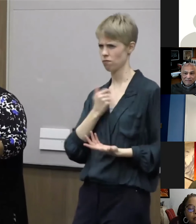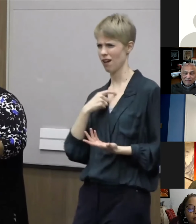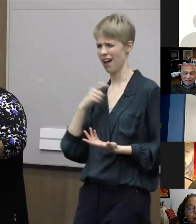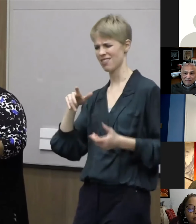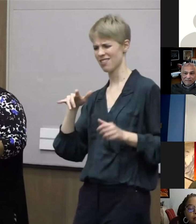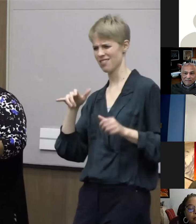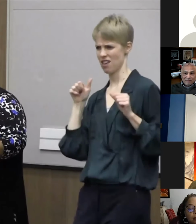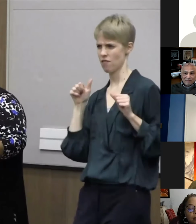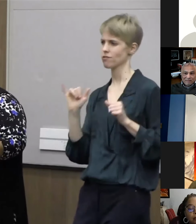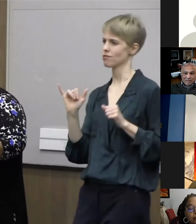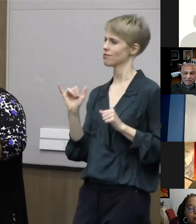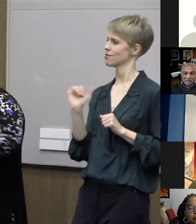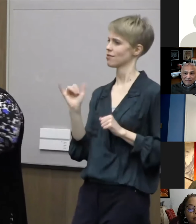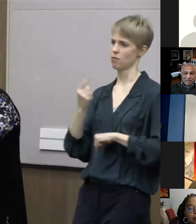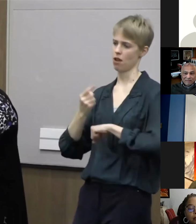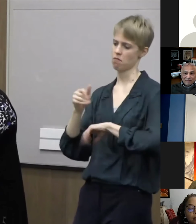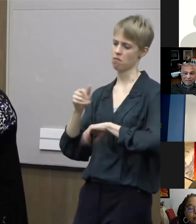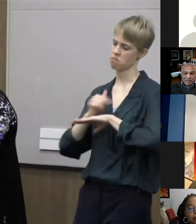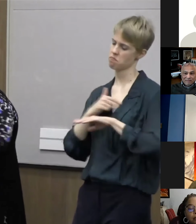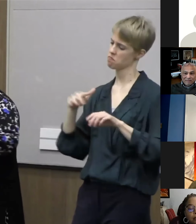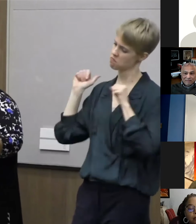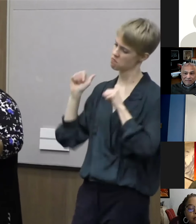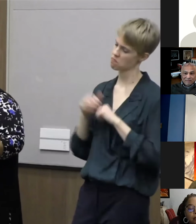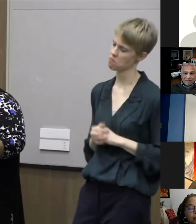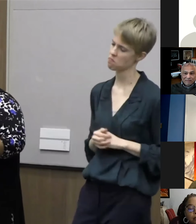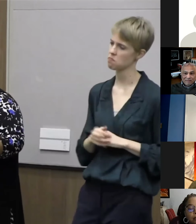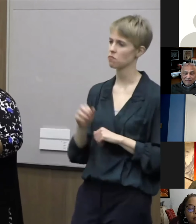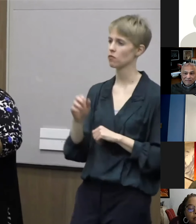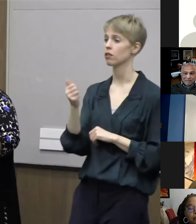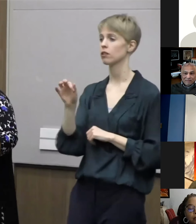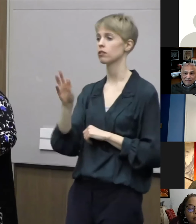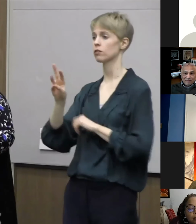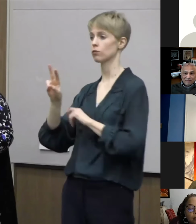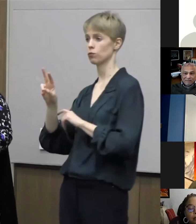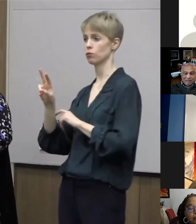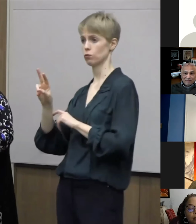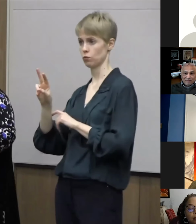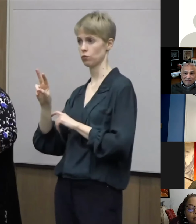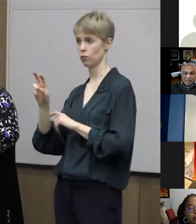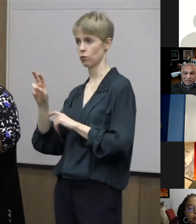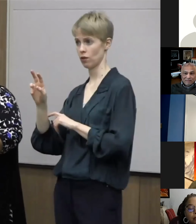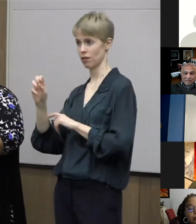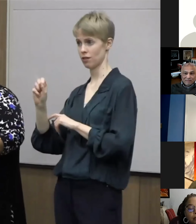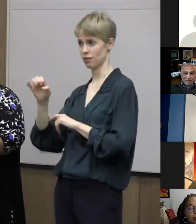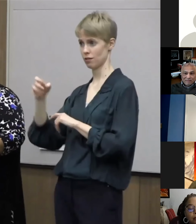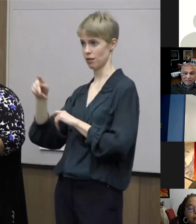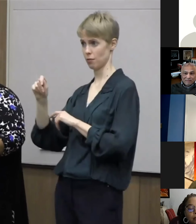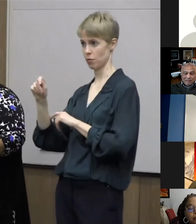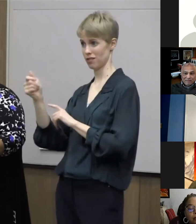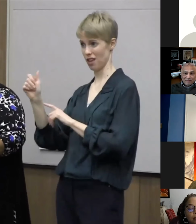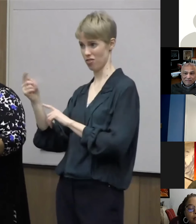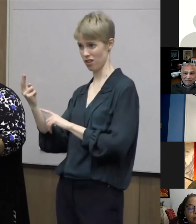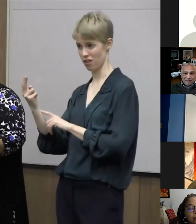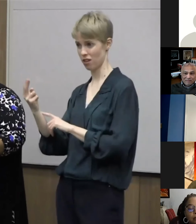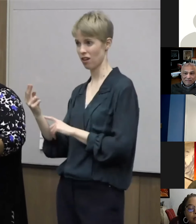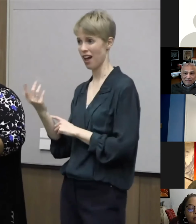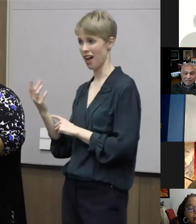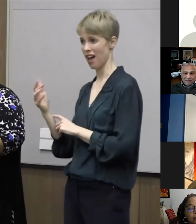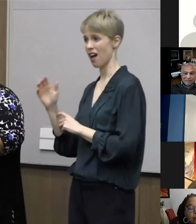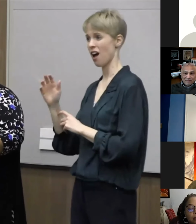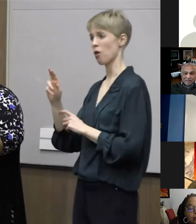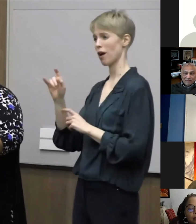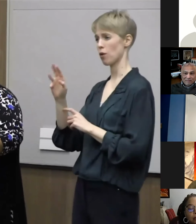leave that same night. On the 10th of September in 1962, 16 bullets were fired into the home of Mr. and Mrs. Robert